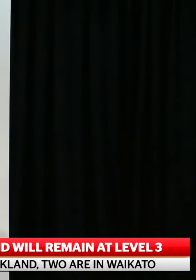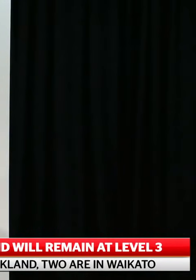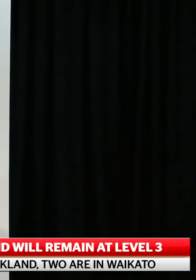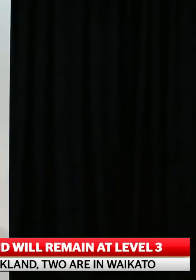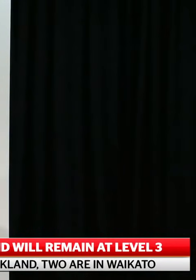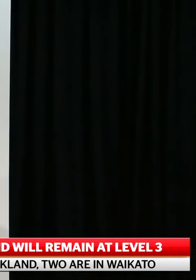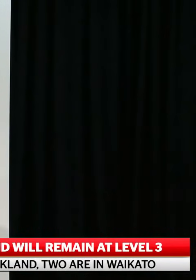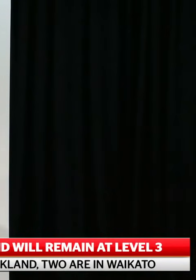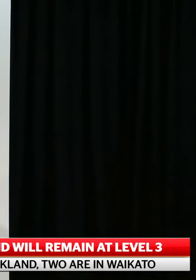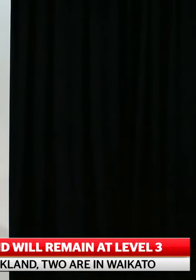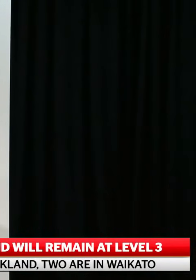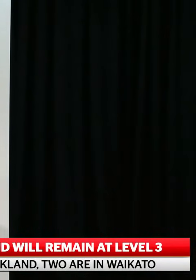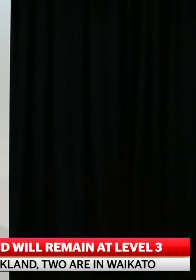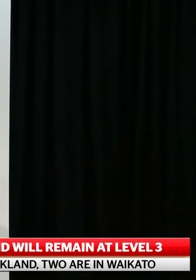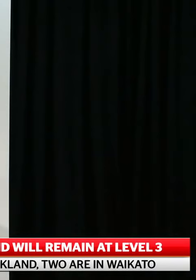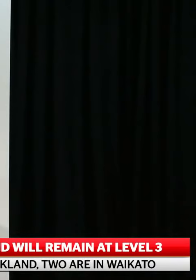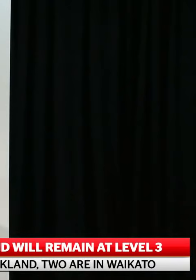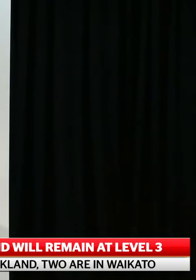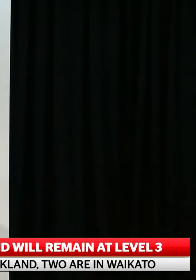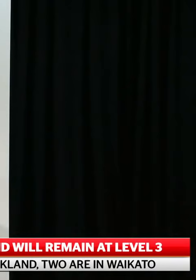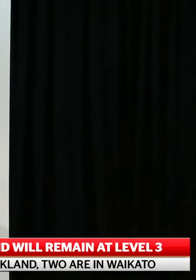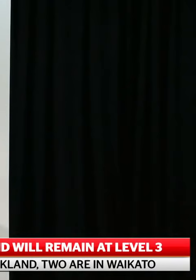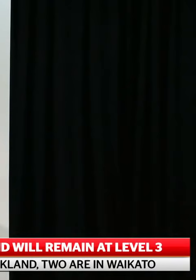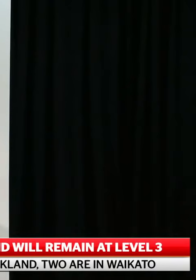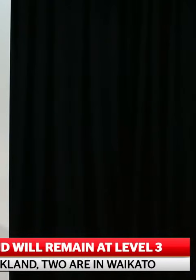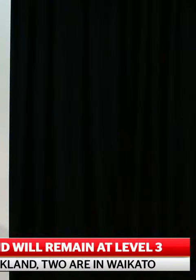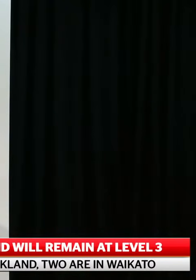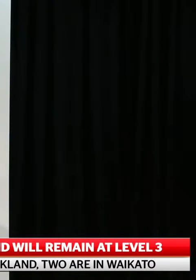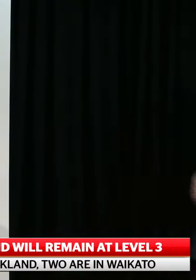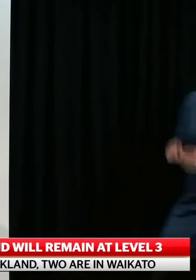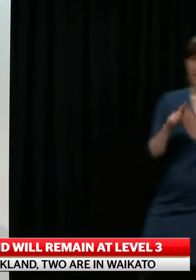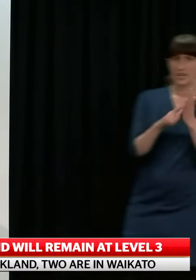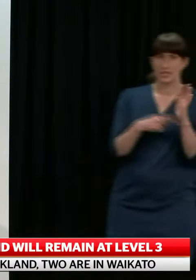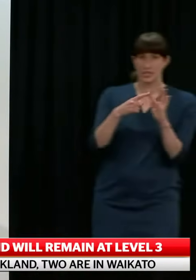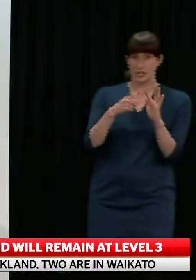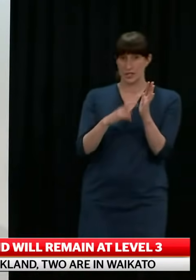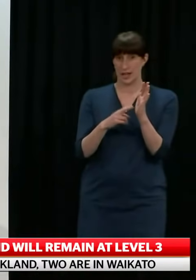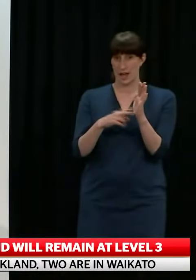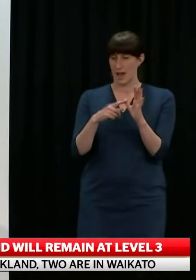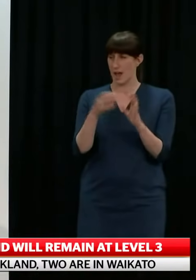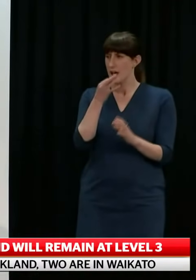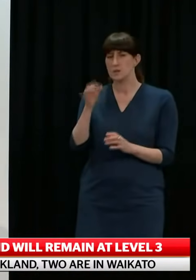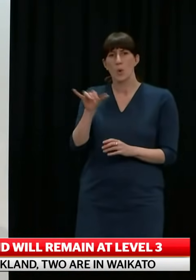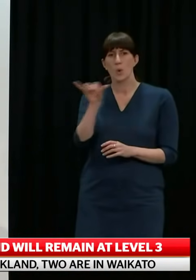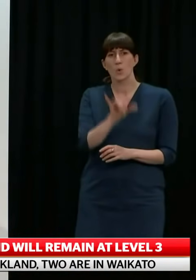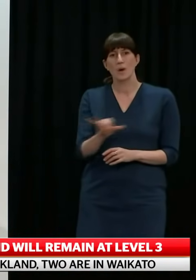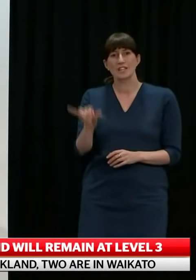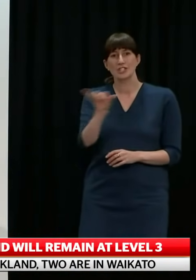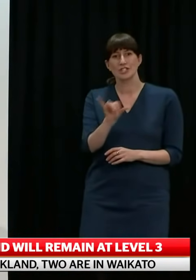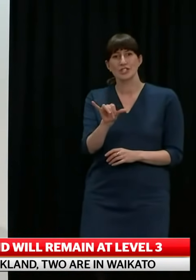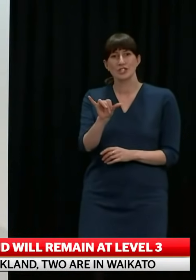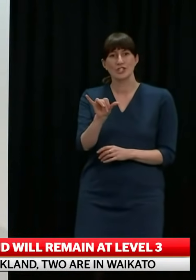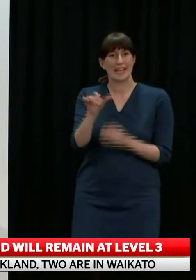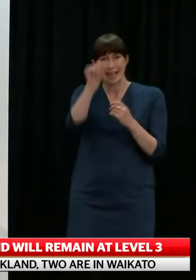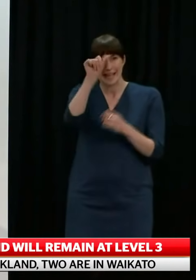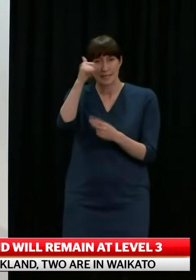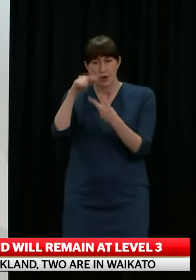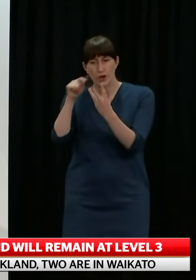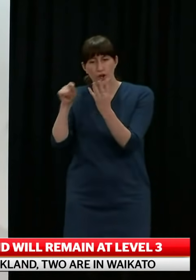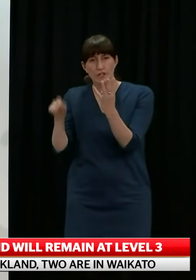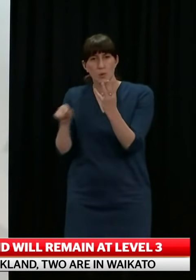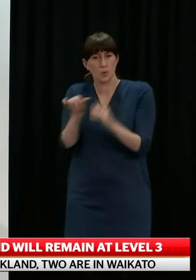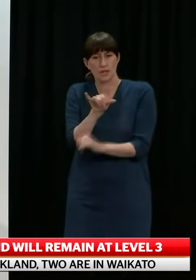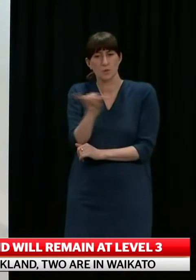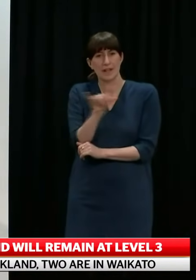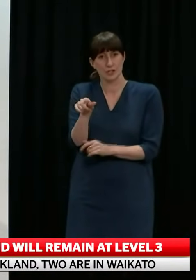independent experts were consulted? Because I've been told that David Skegg and his group last Monday's announcement totally blindsided them. Which independent experts